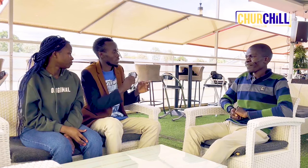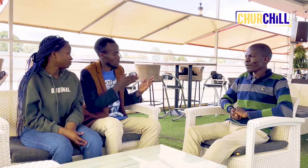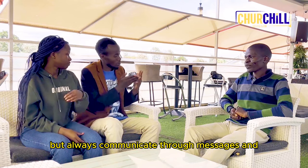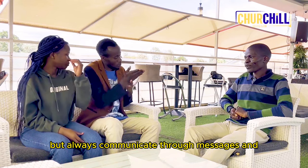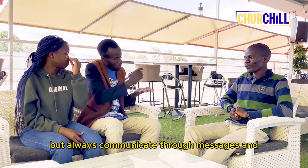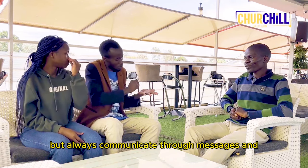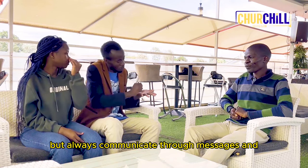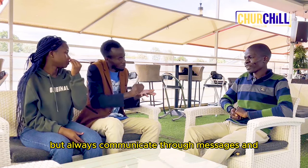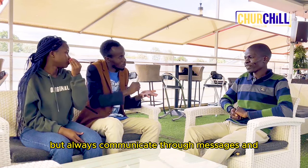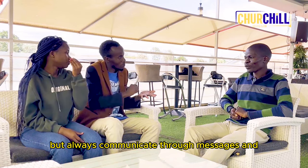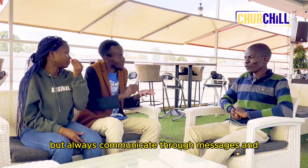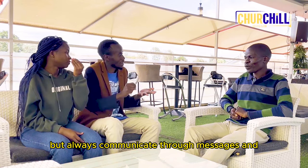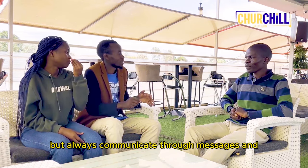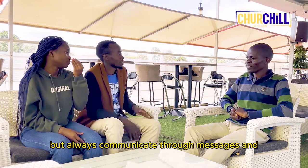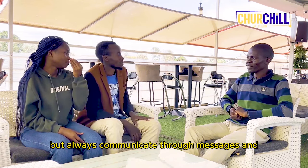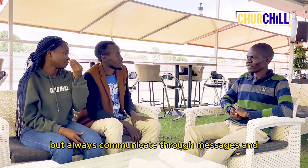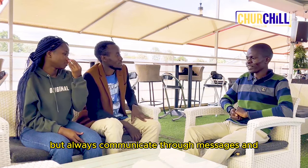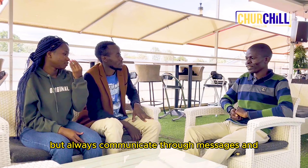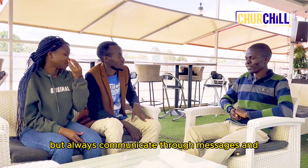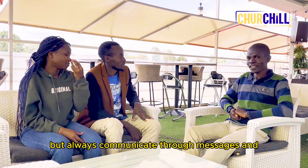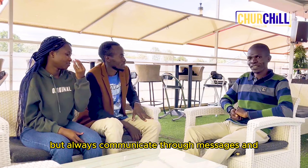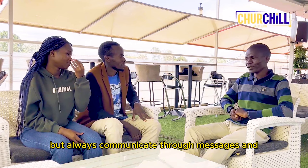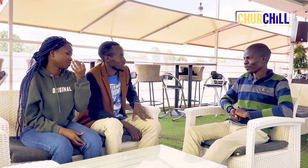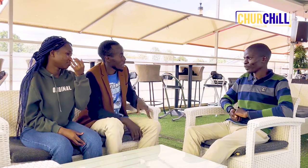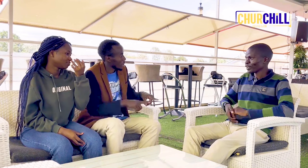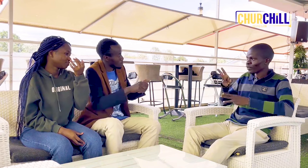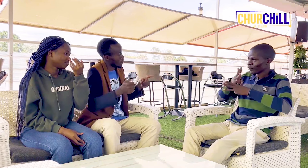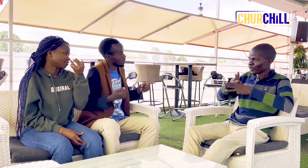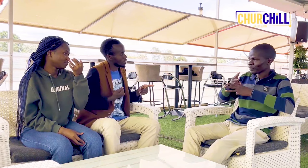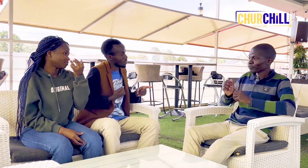But always you communicate through messages, and...